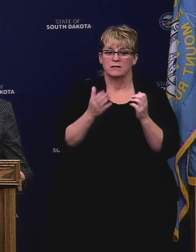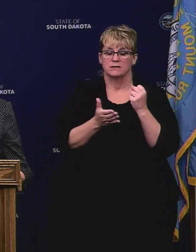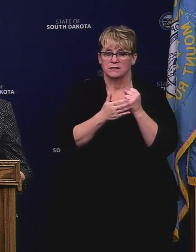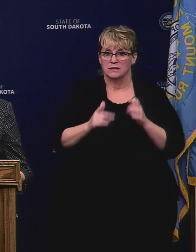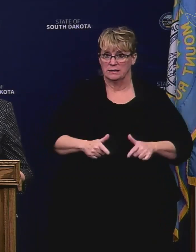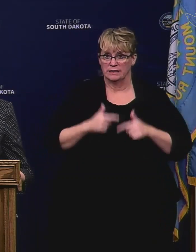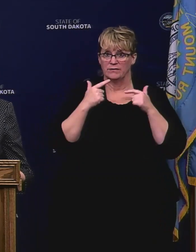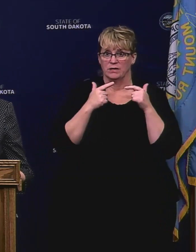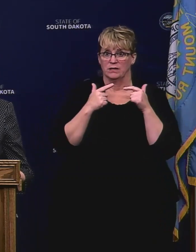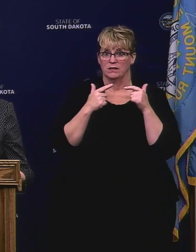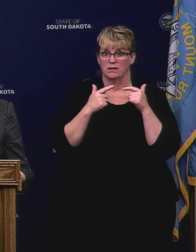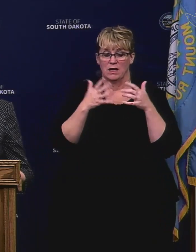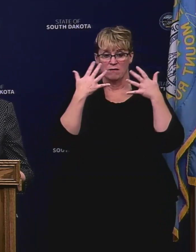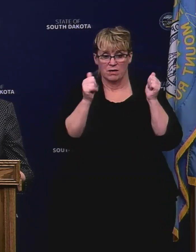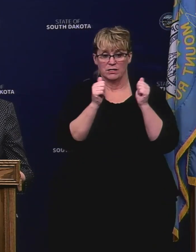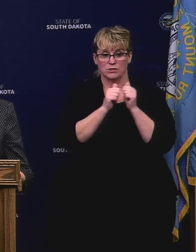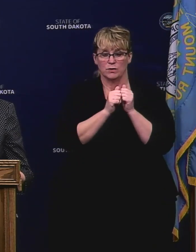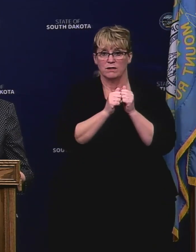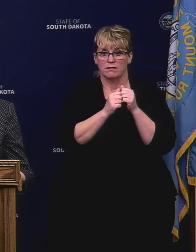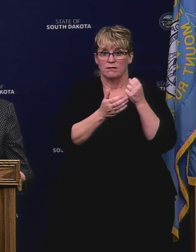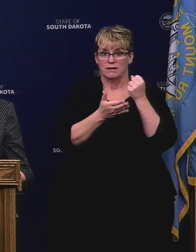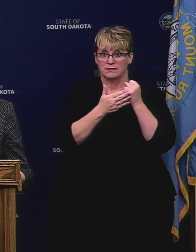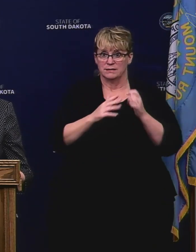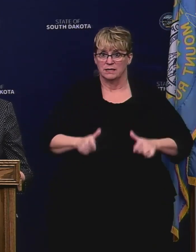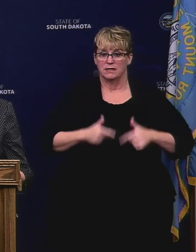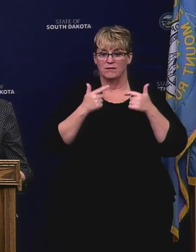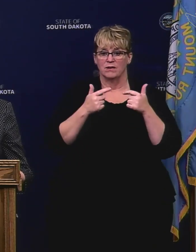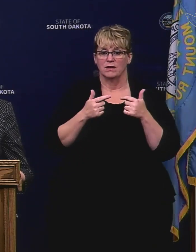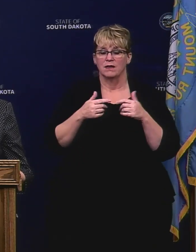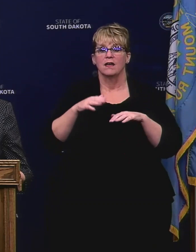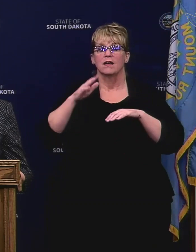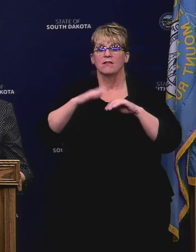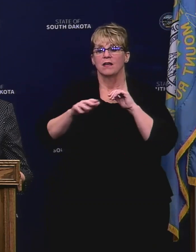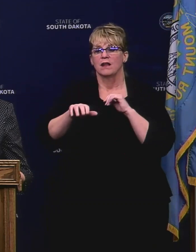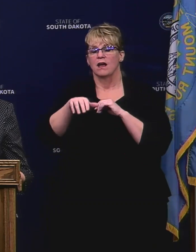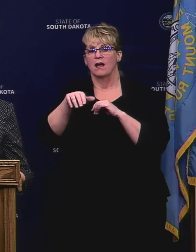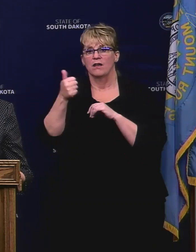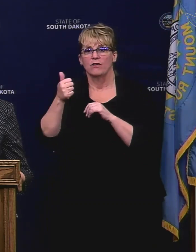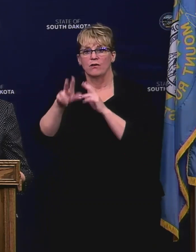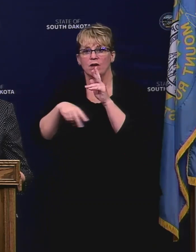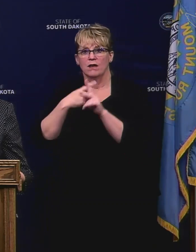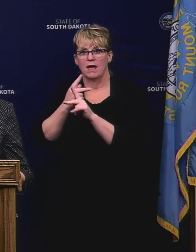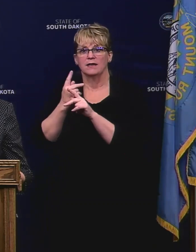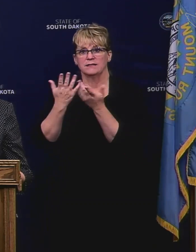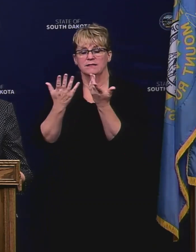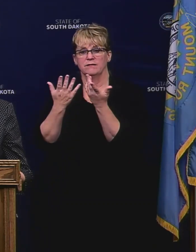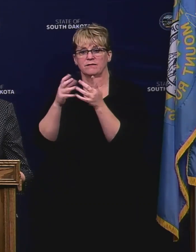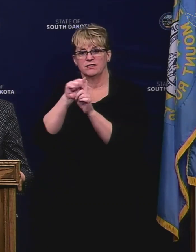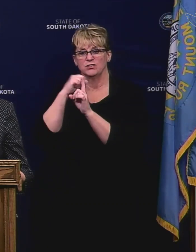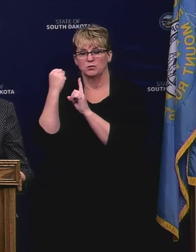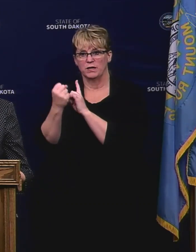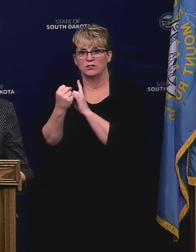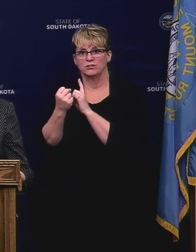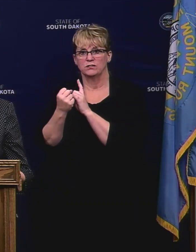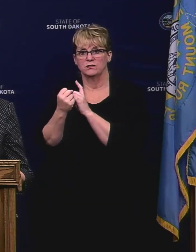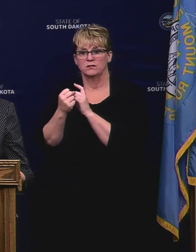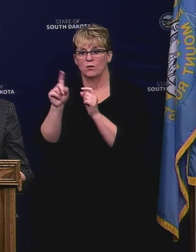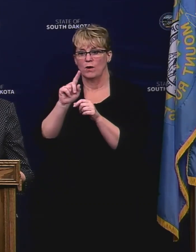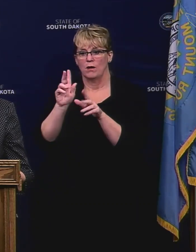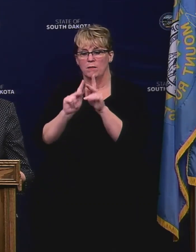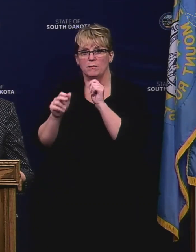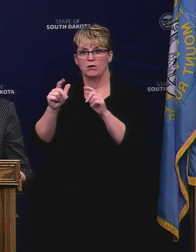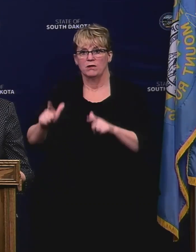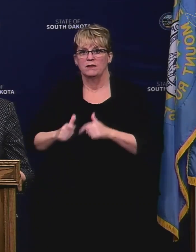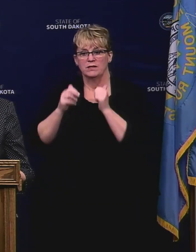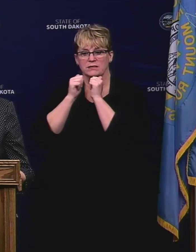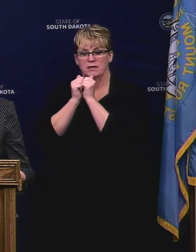livings. After we get through the assisted livings, we'll move on to other congregate care settings, and so we're still working on the numbers and the